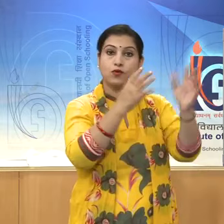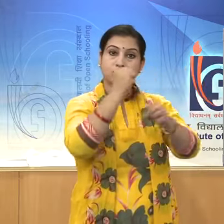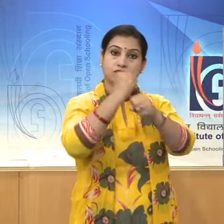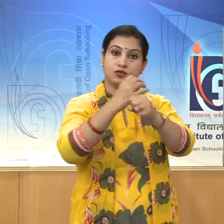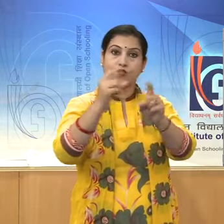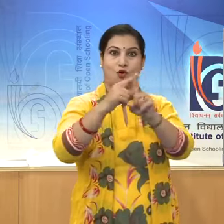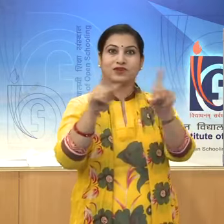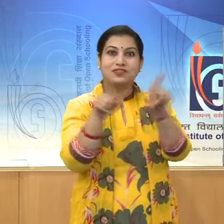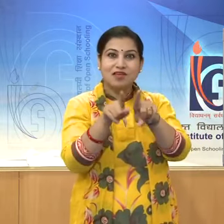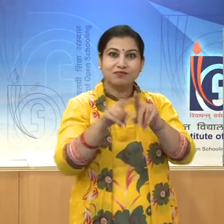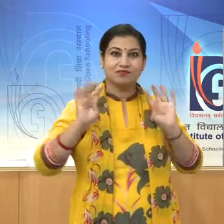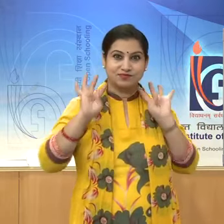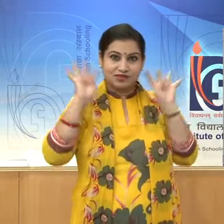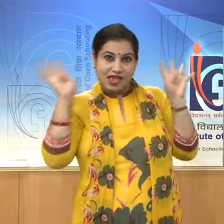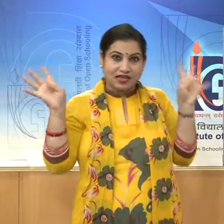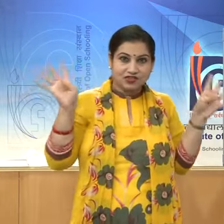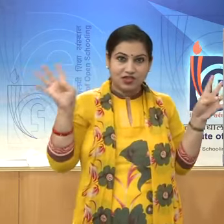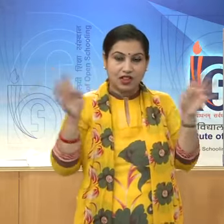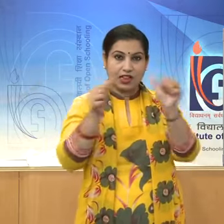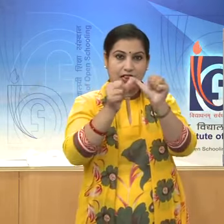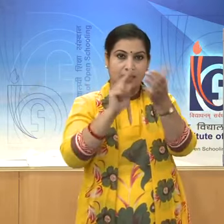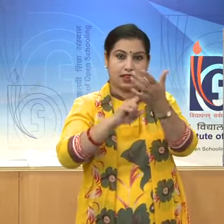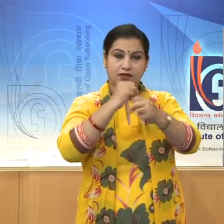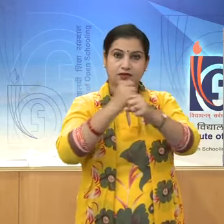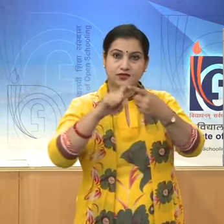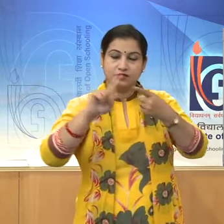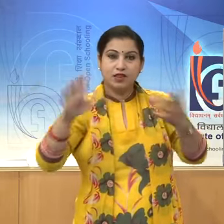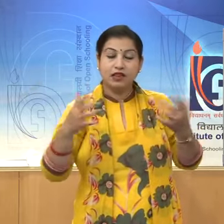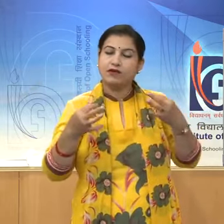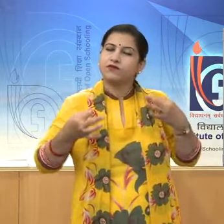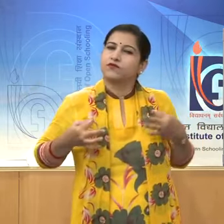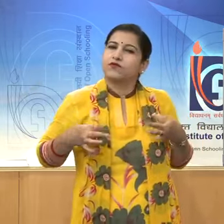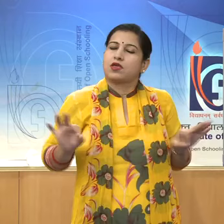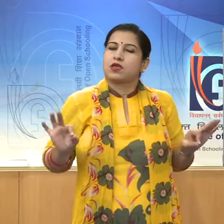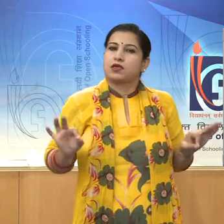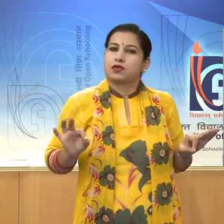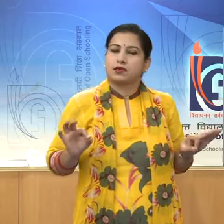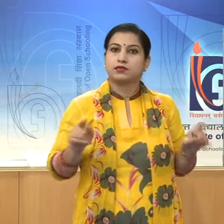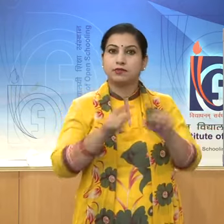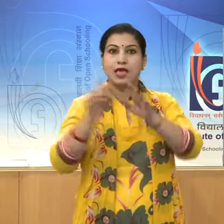like angels free flowing in air.